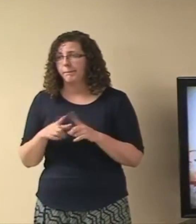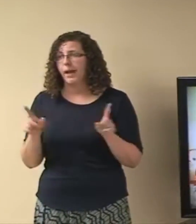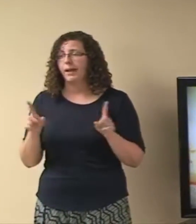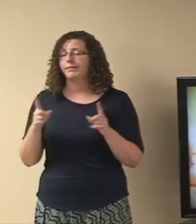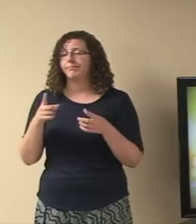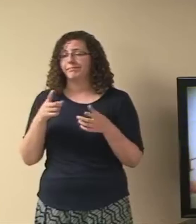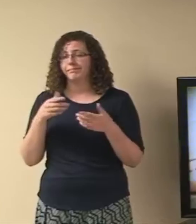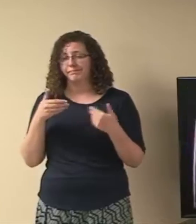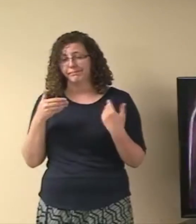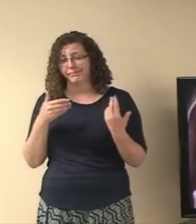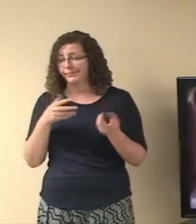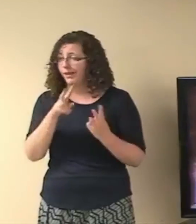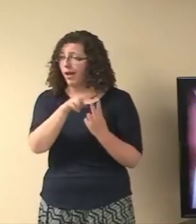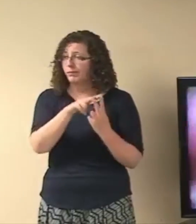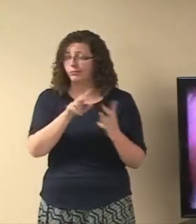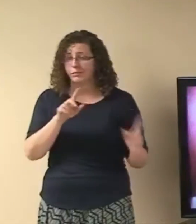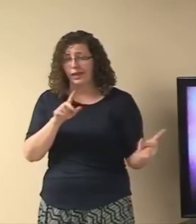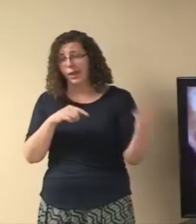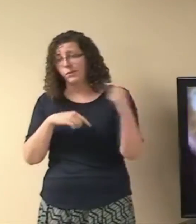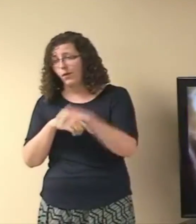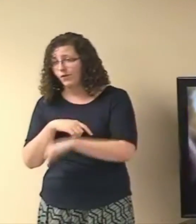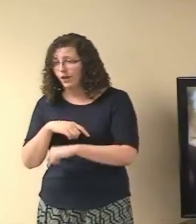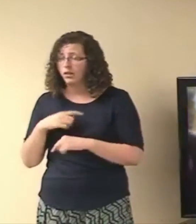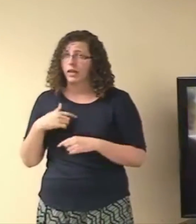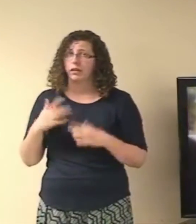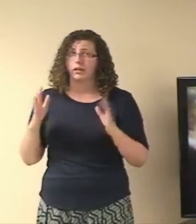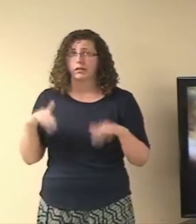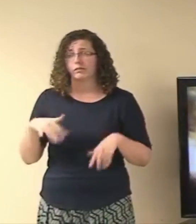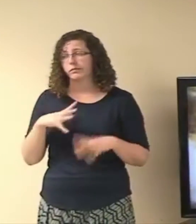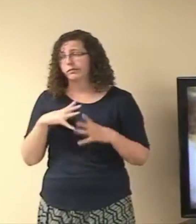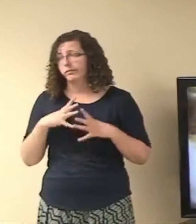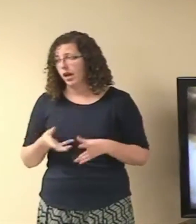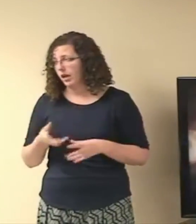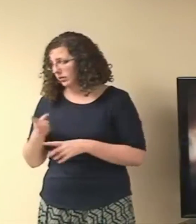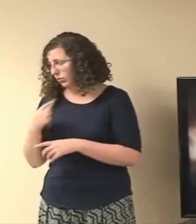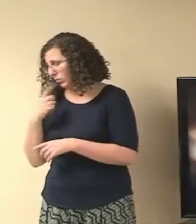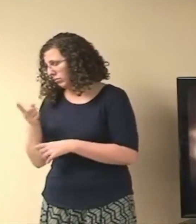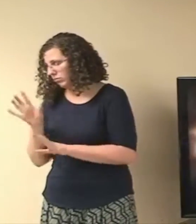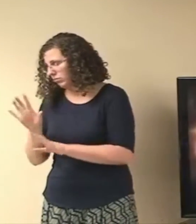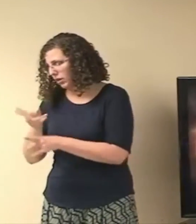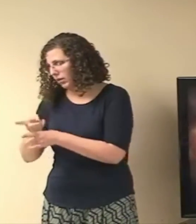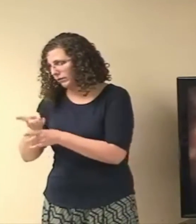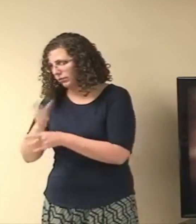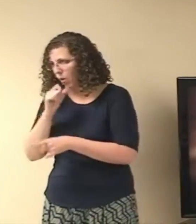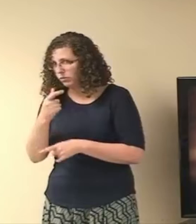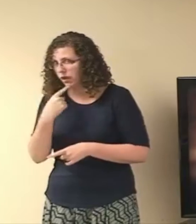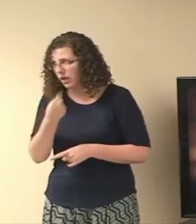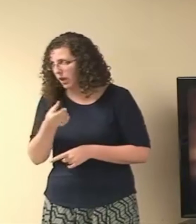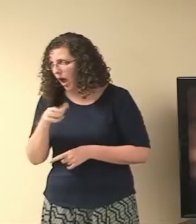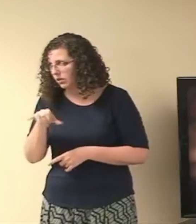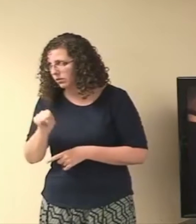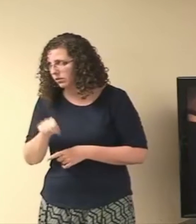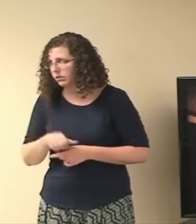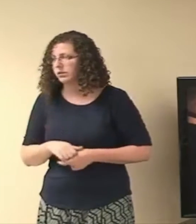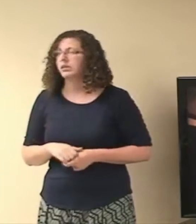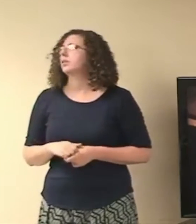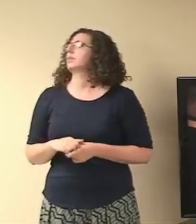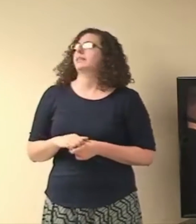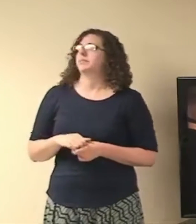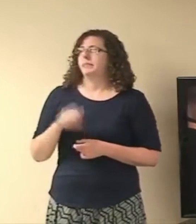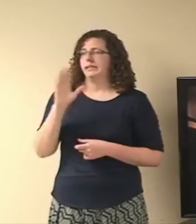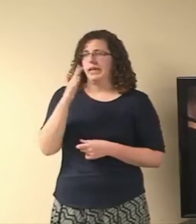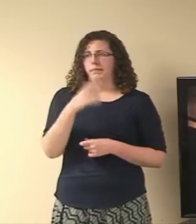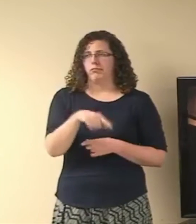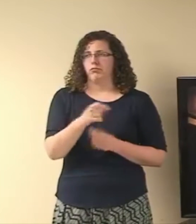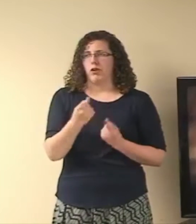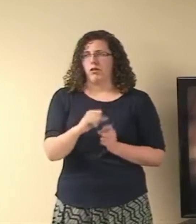show up, and I'm like, here we go. Let's get this over with. Don't say yes to anything. I couldn't believe they sunk their claws into us with that